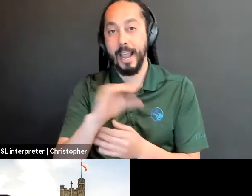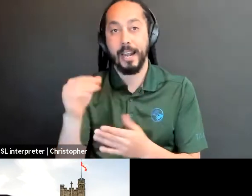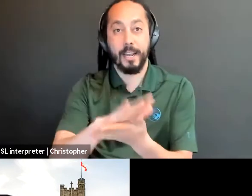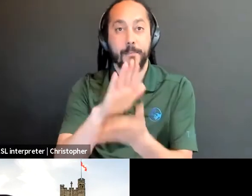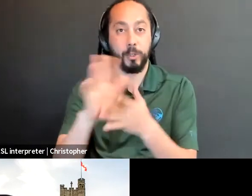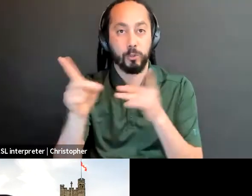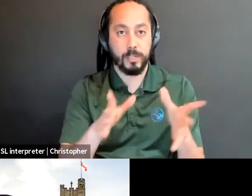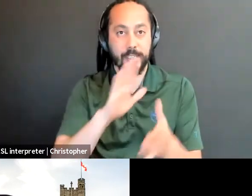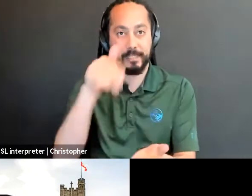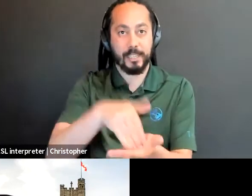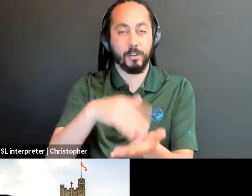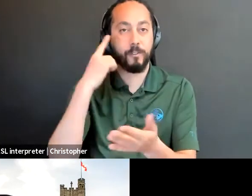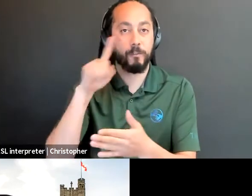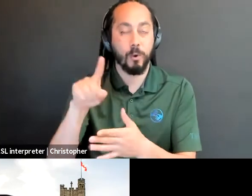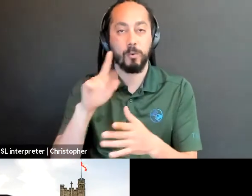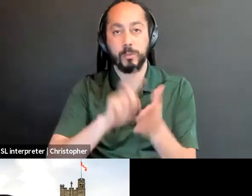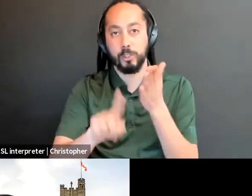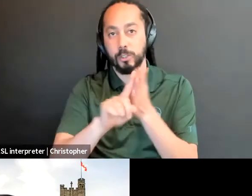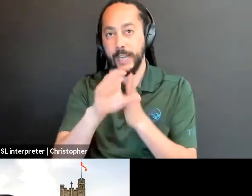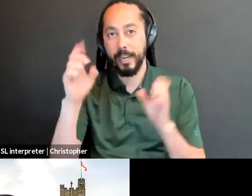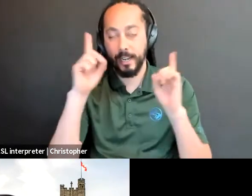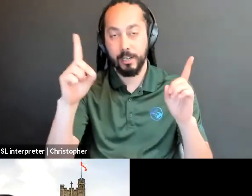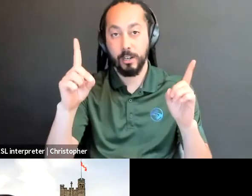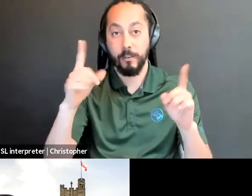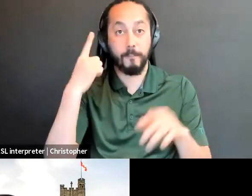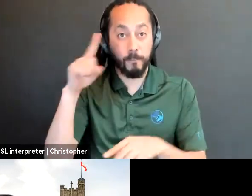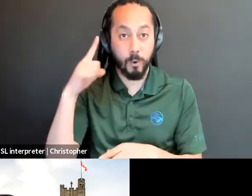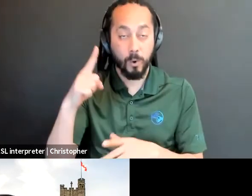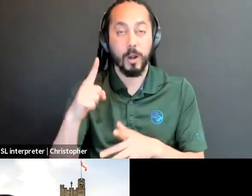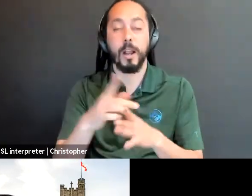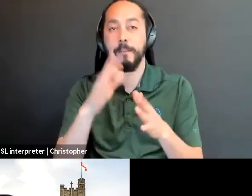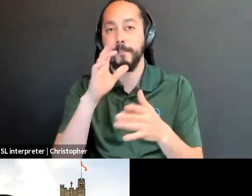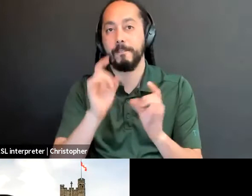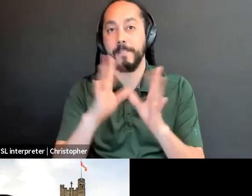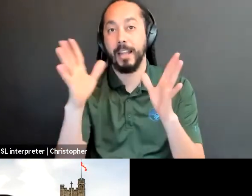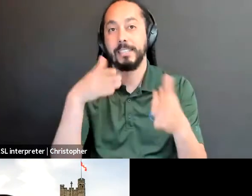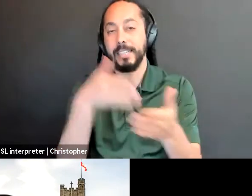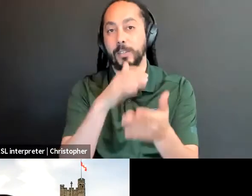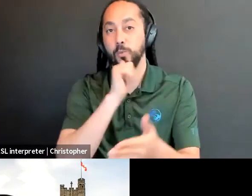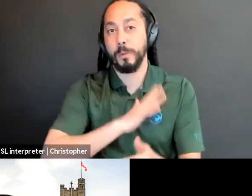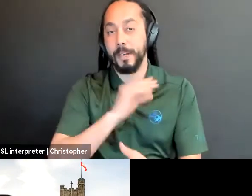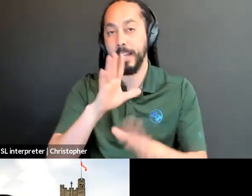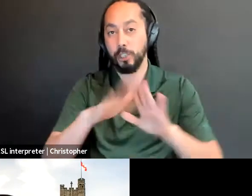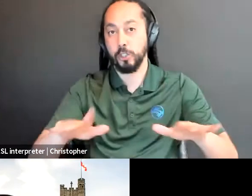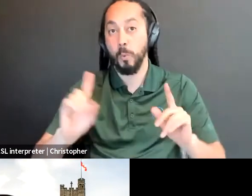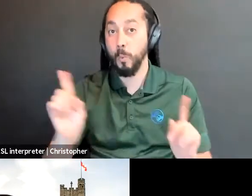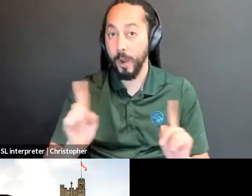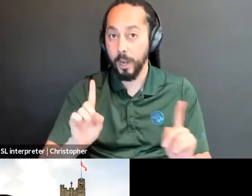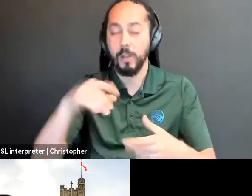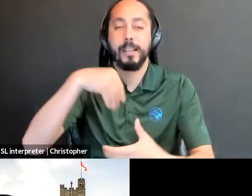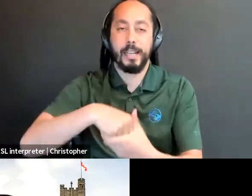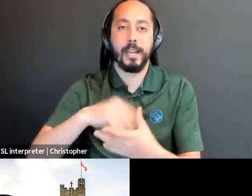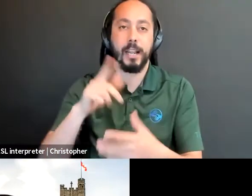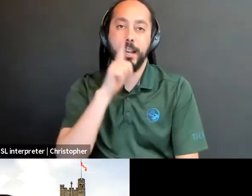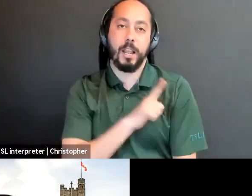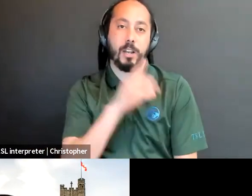for Research and Education on Violence Against Women and Children in London, Ontario. He is also the director